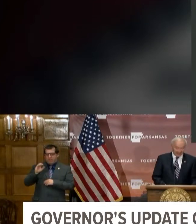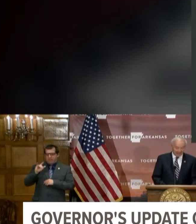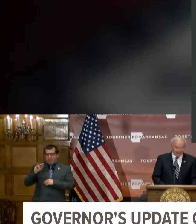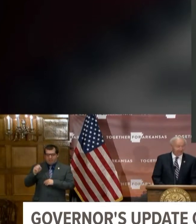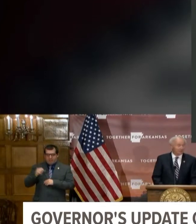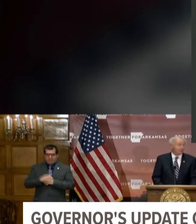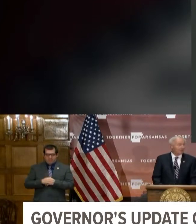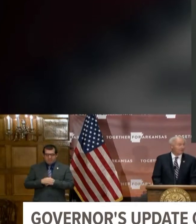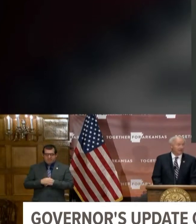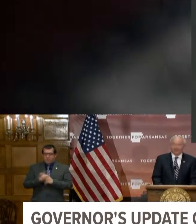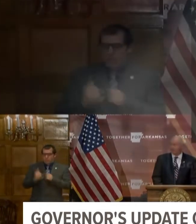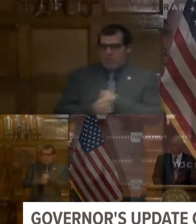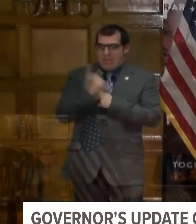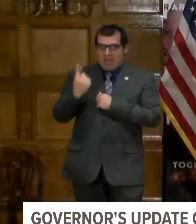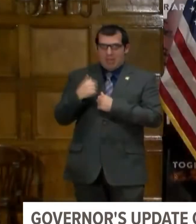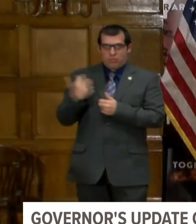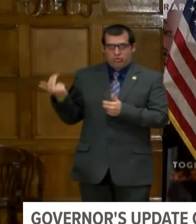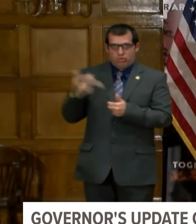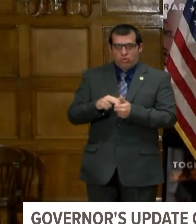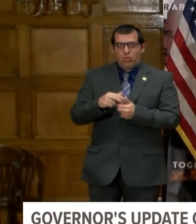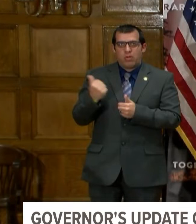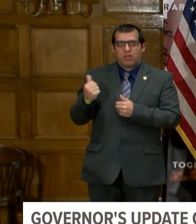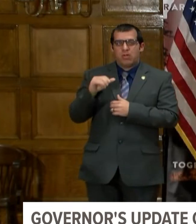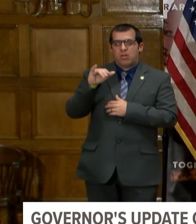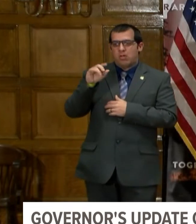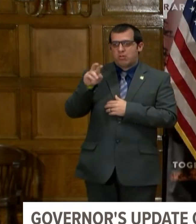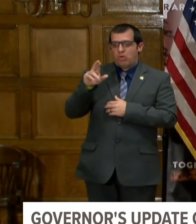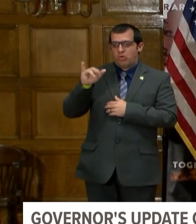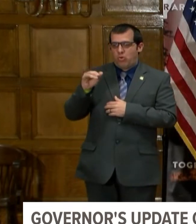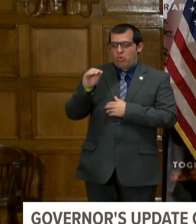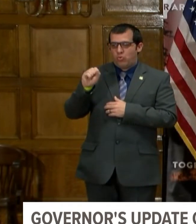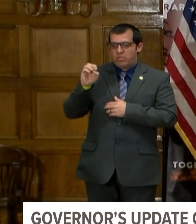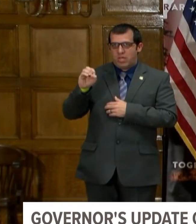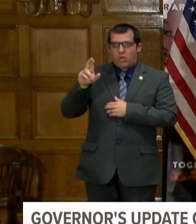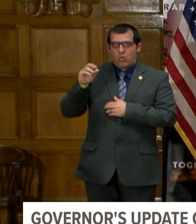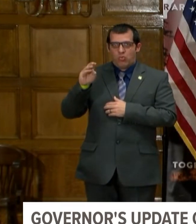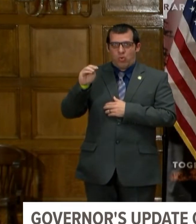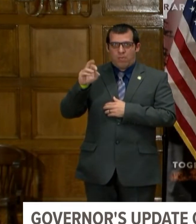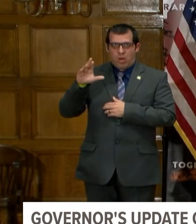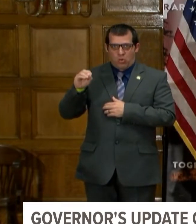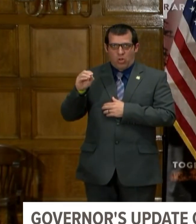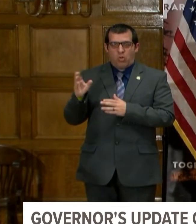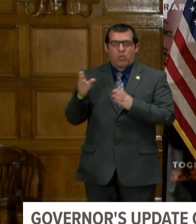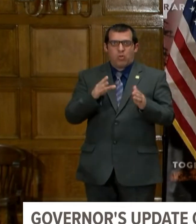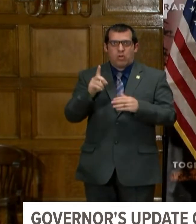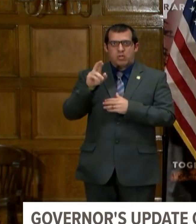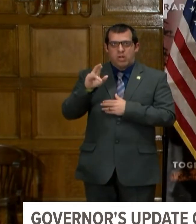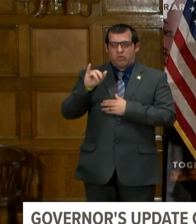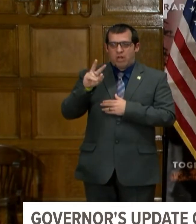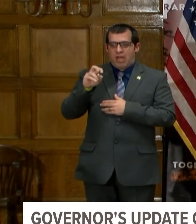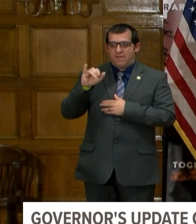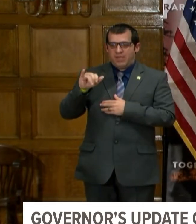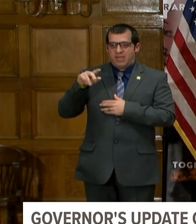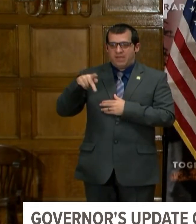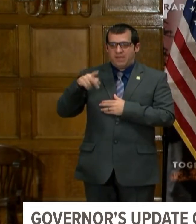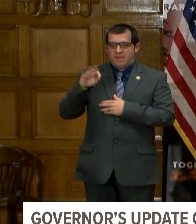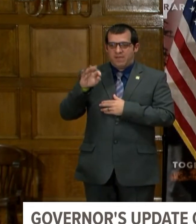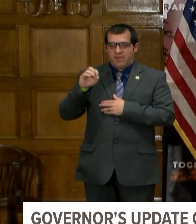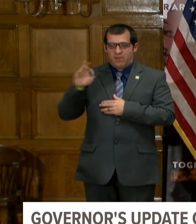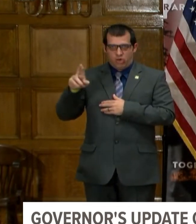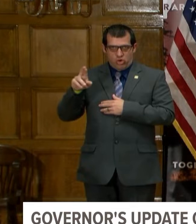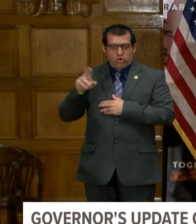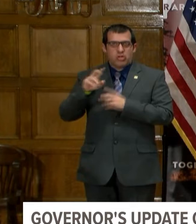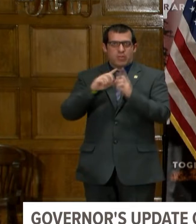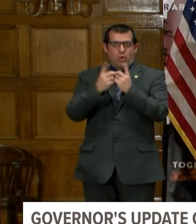Today, I am joined by Dr. Jose Romero of the Department of Health, Dr. Ivy Pfeffer, Department of